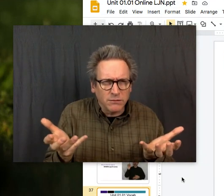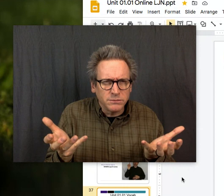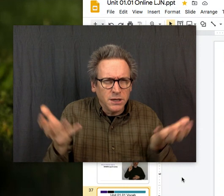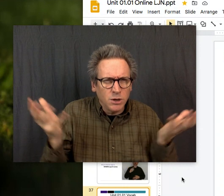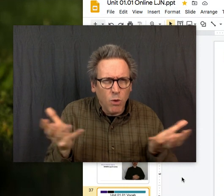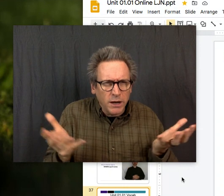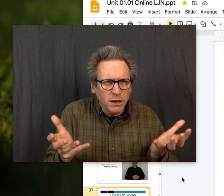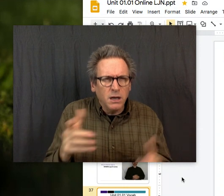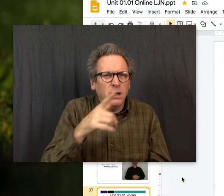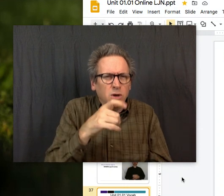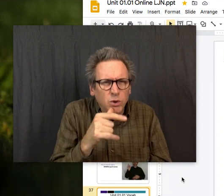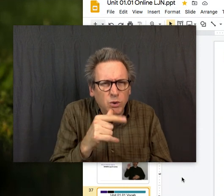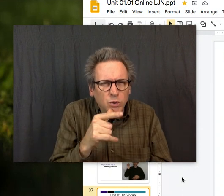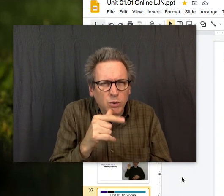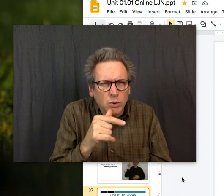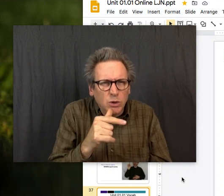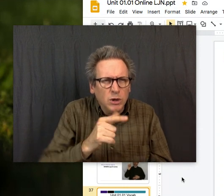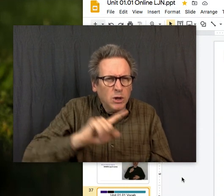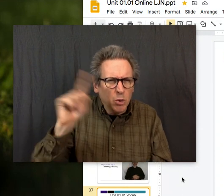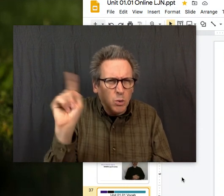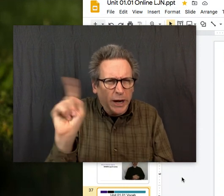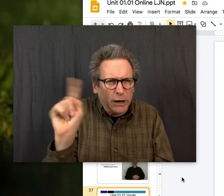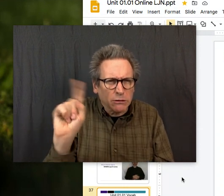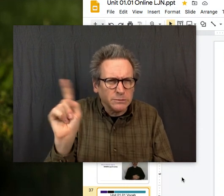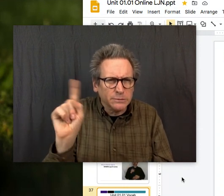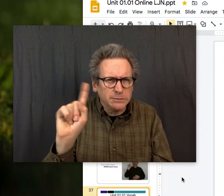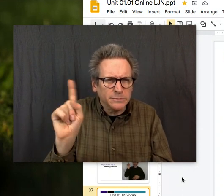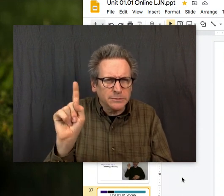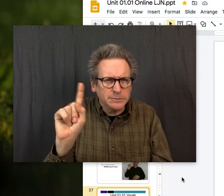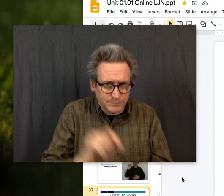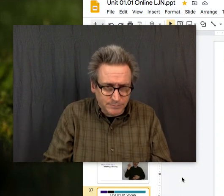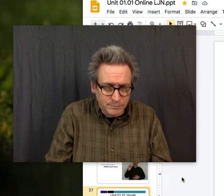down? What? Who? Where?